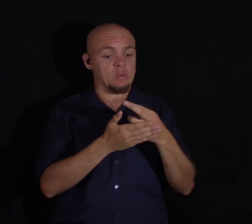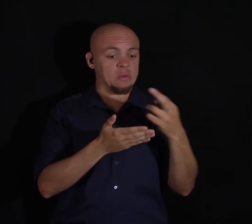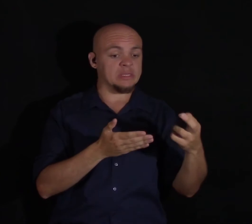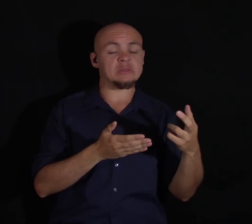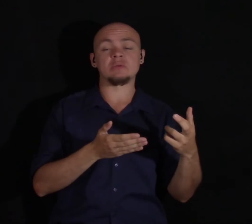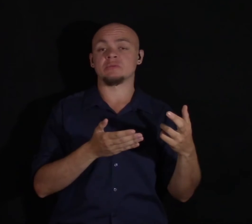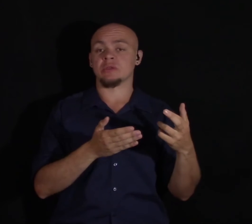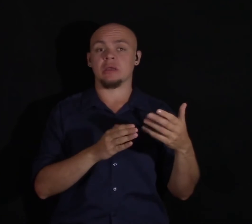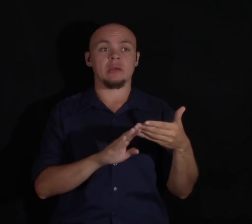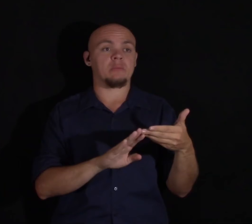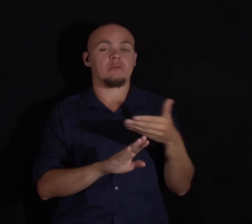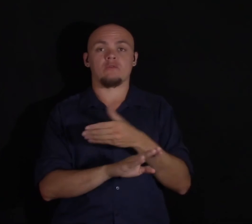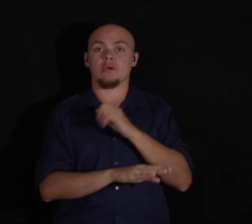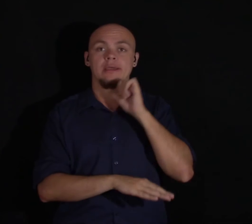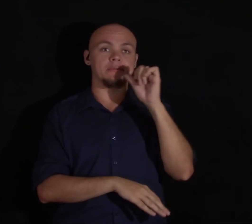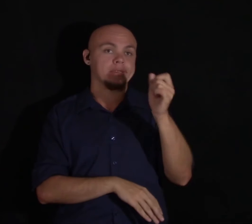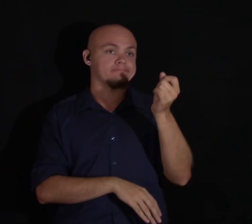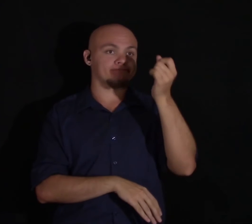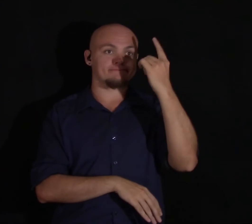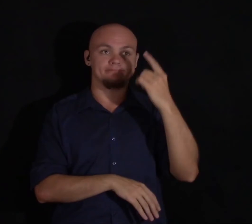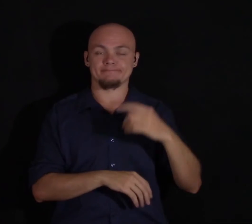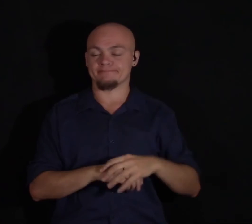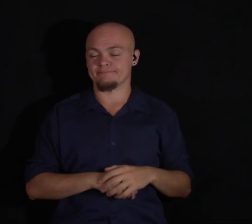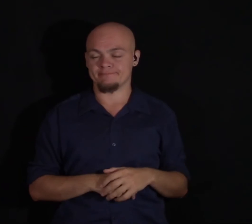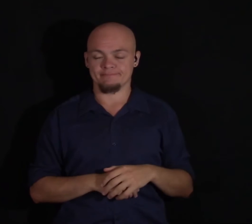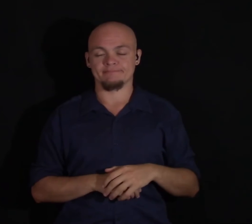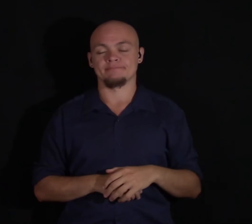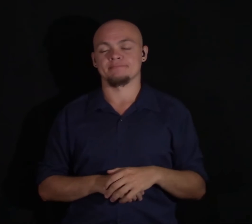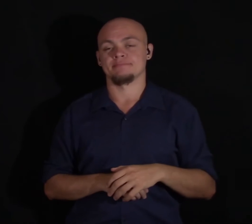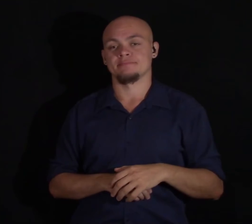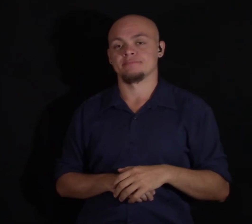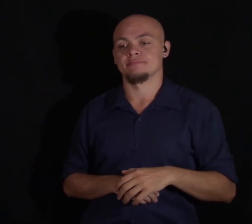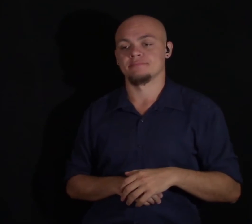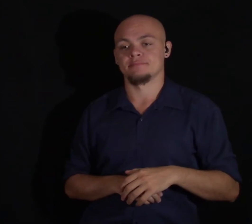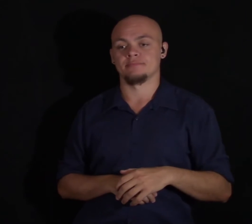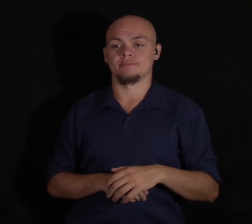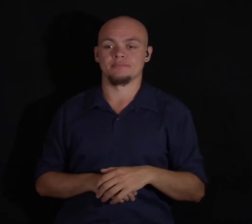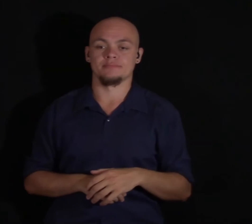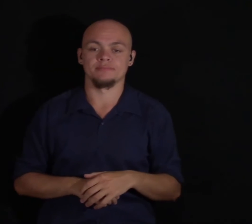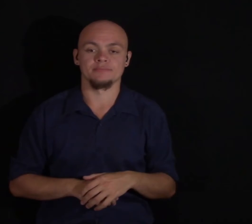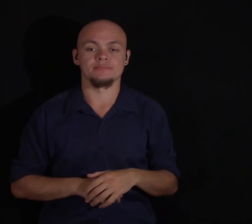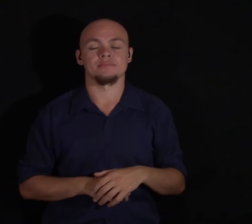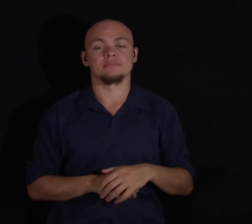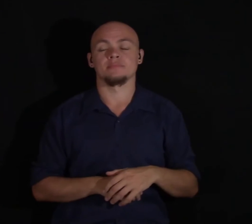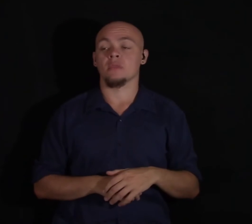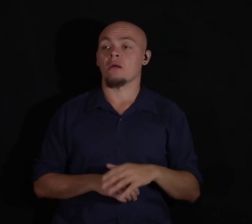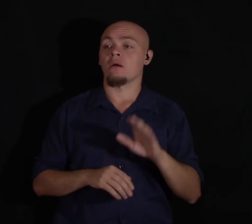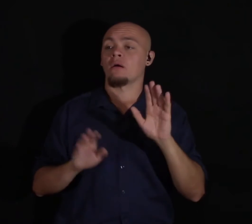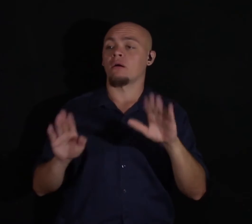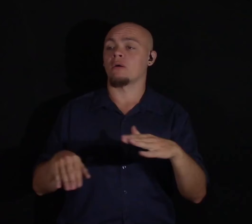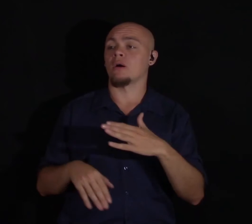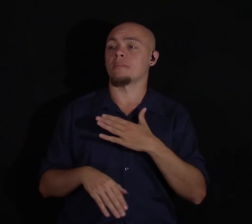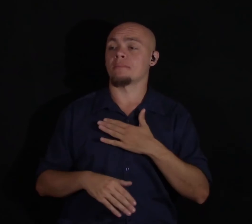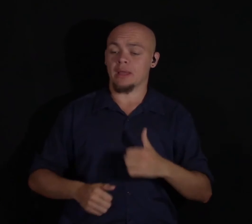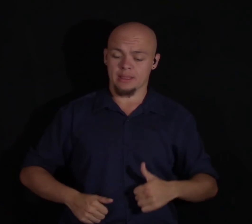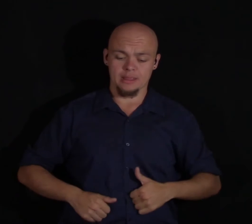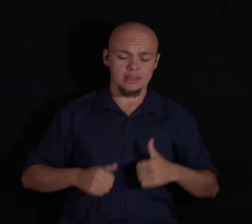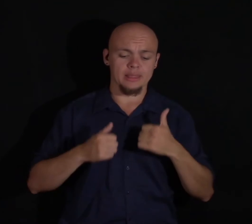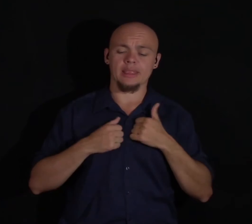he could have imagined himself to have possessed while he associated with his inferiors. "I could pass my life here," said he to